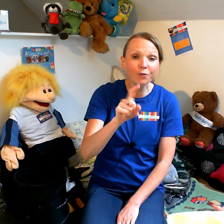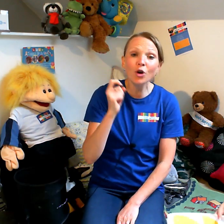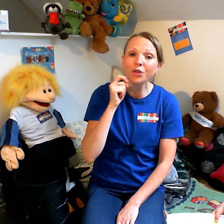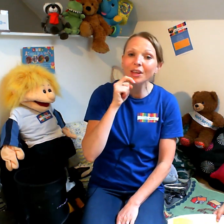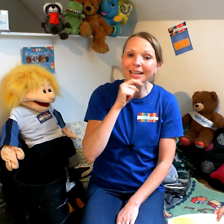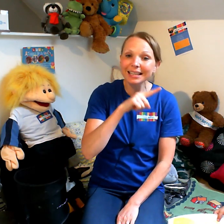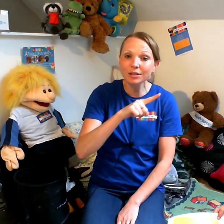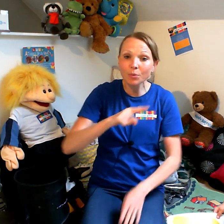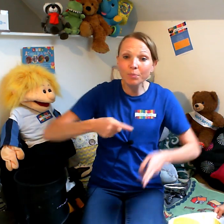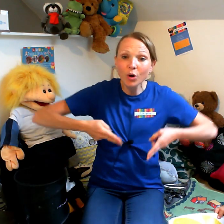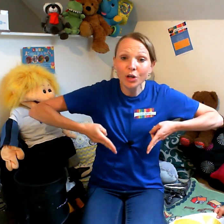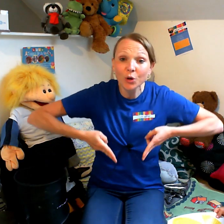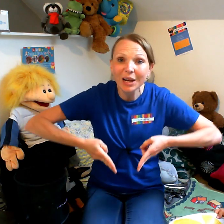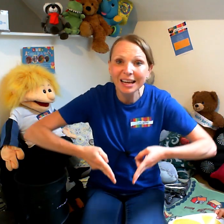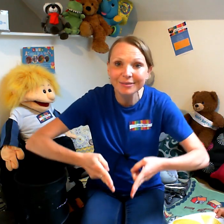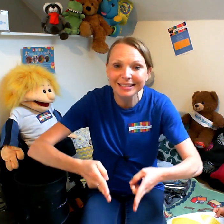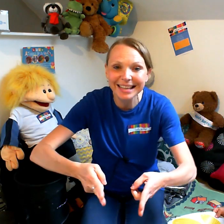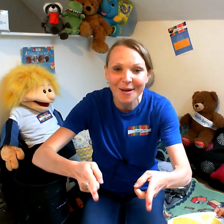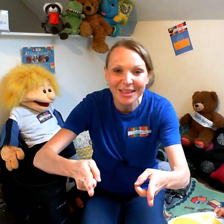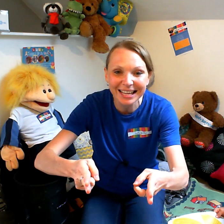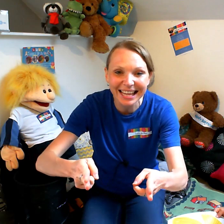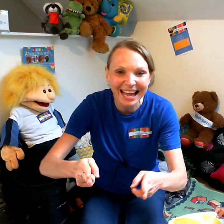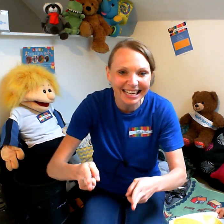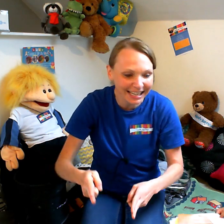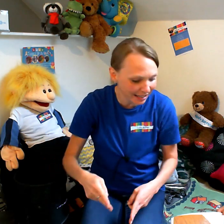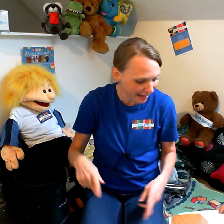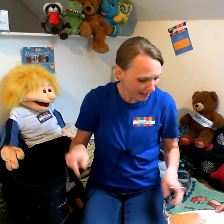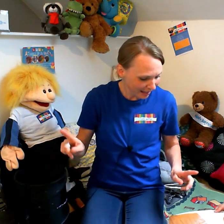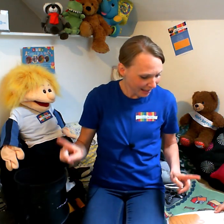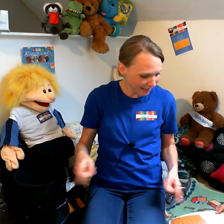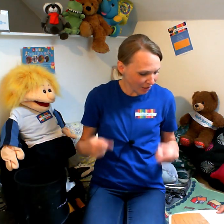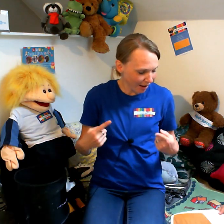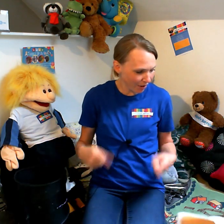the little boy who lives down the lane. Let's carry on